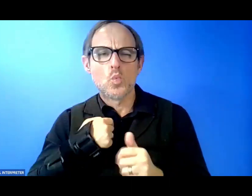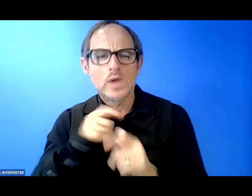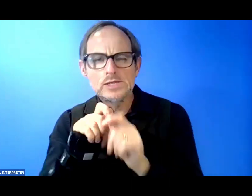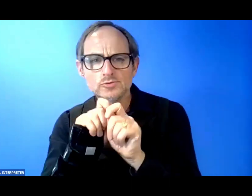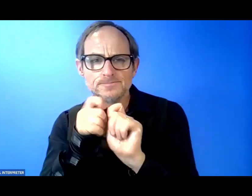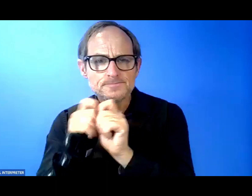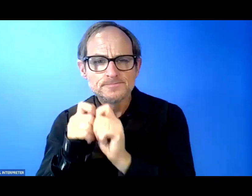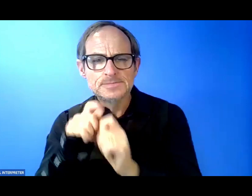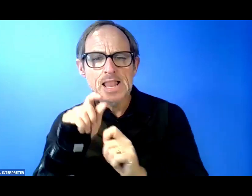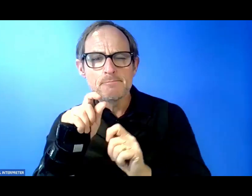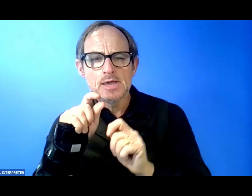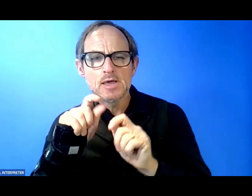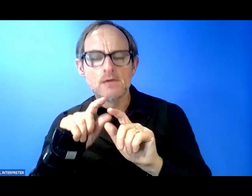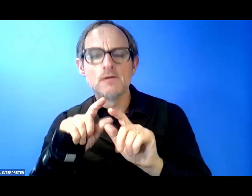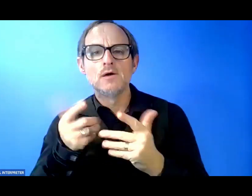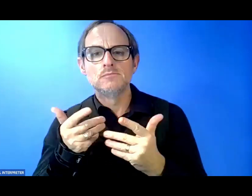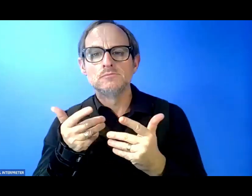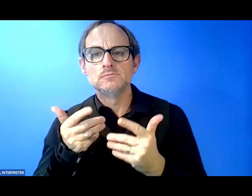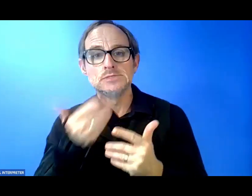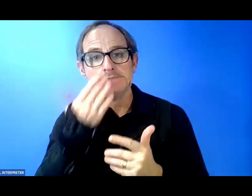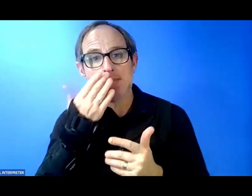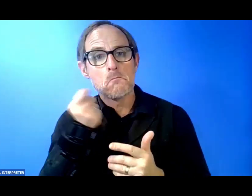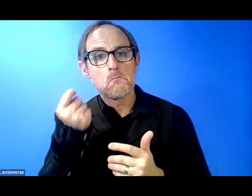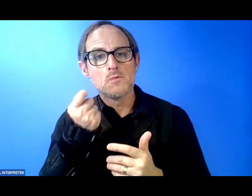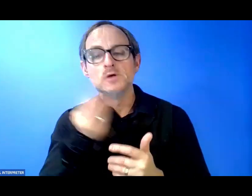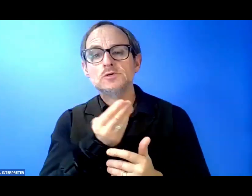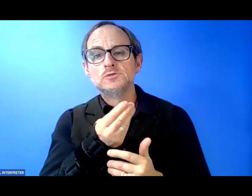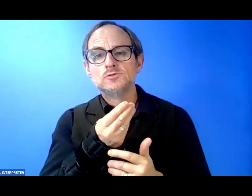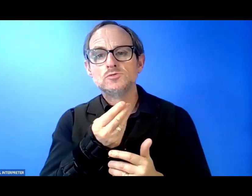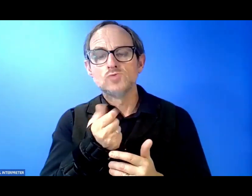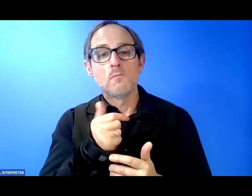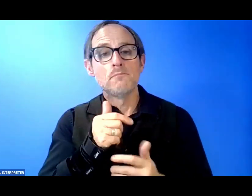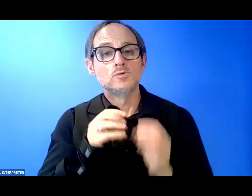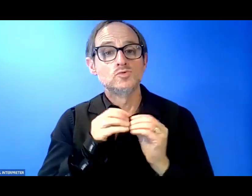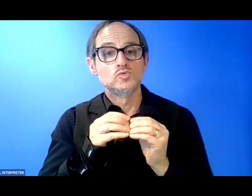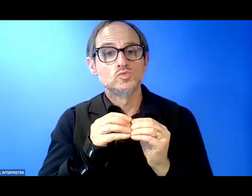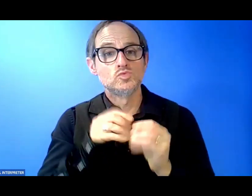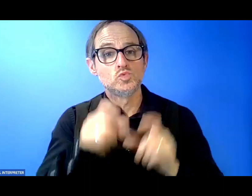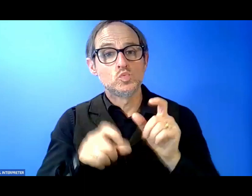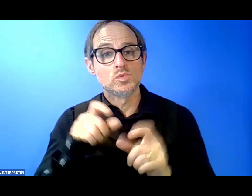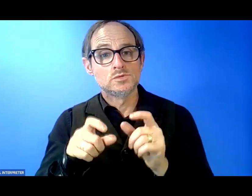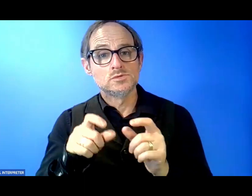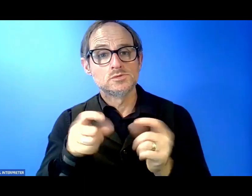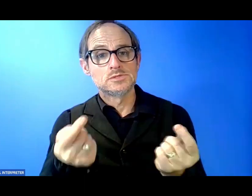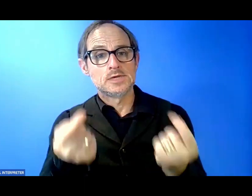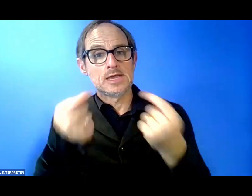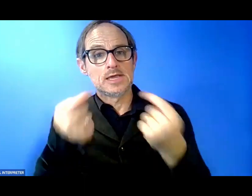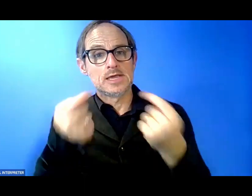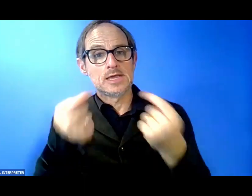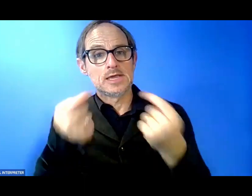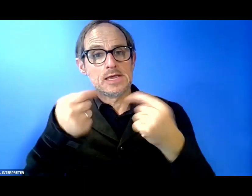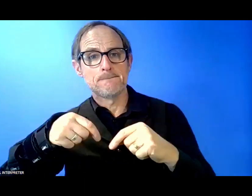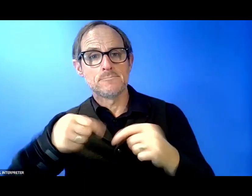worked. And some people showed up, some students, and